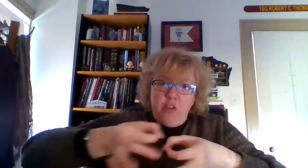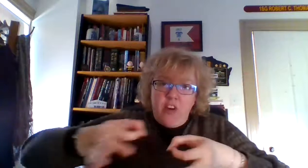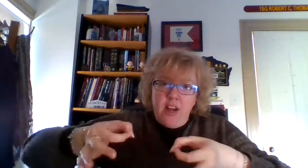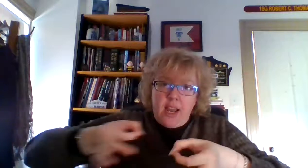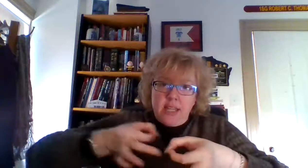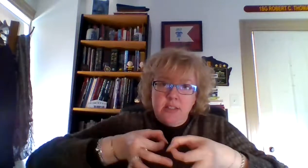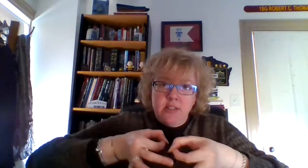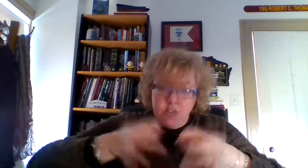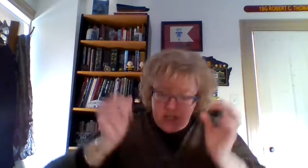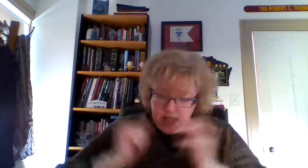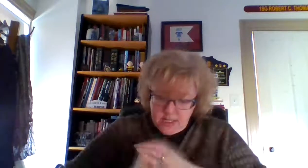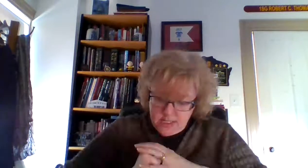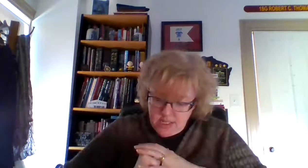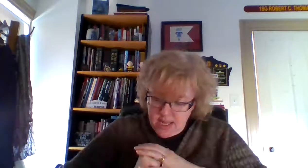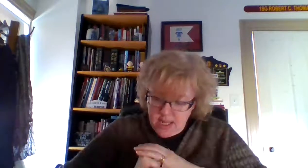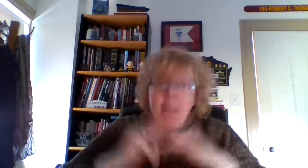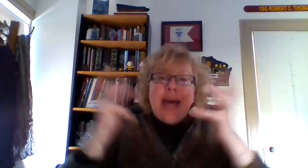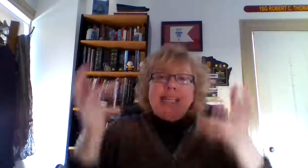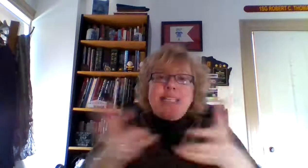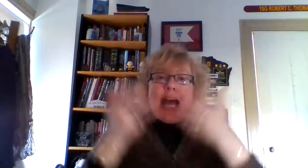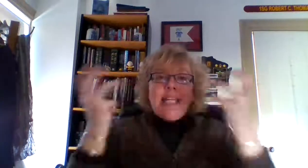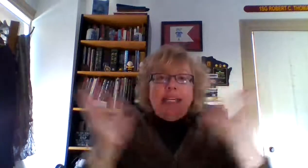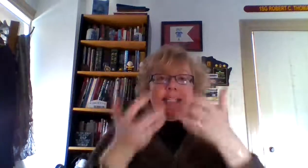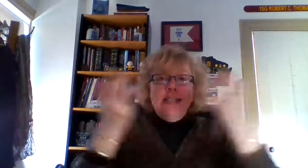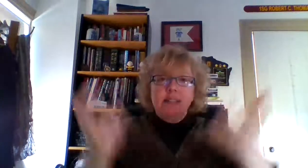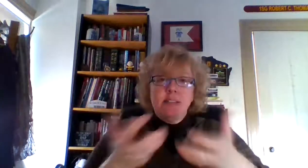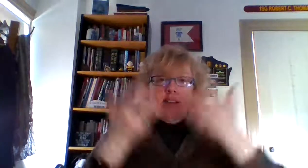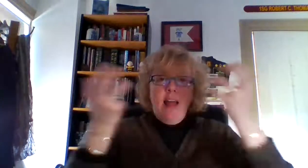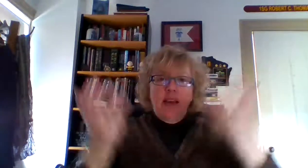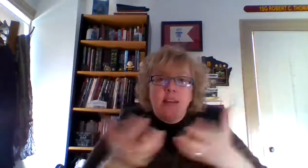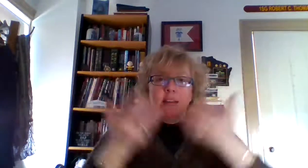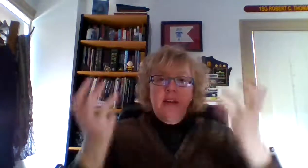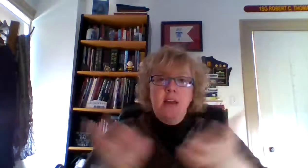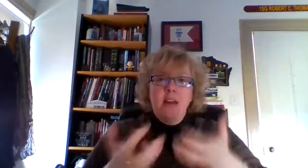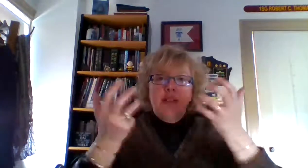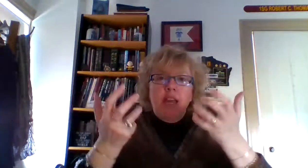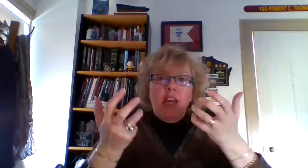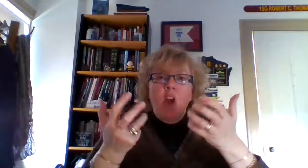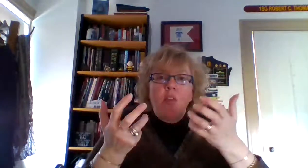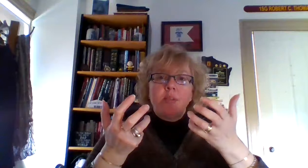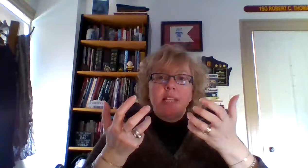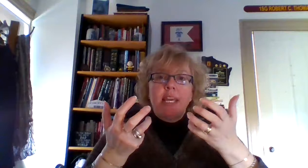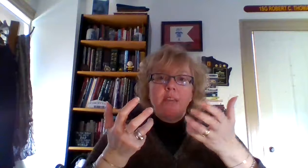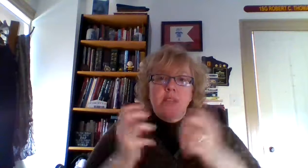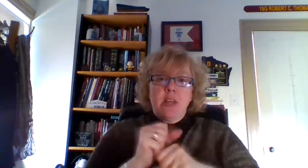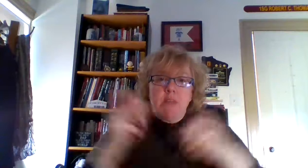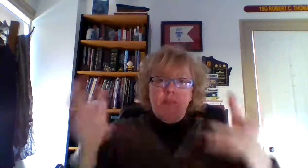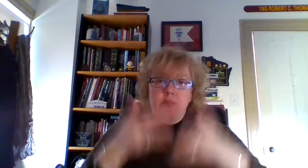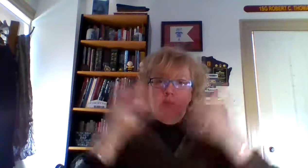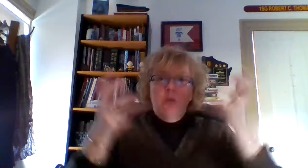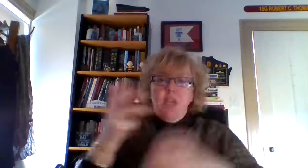for nugget. Chicken nuggets. Salad. It's taking all those leaves and whooshing them